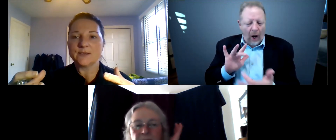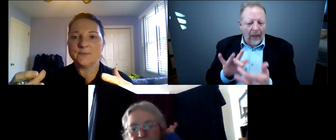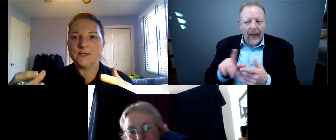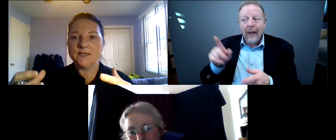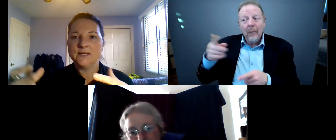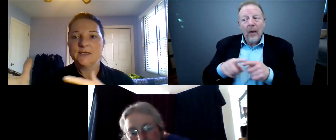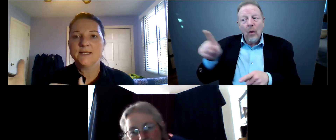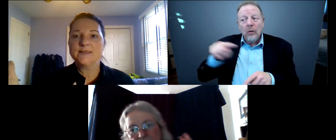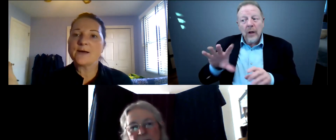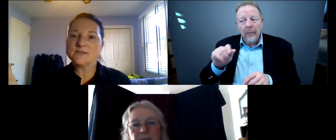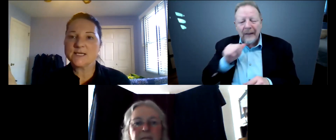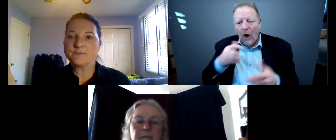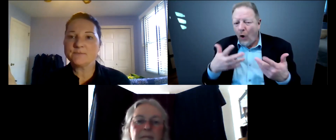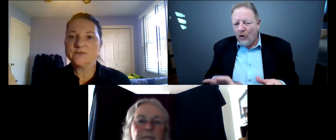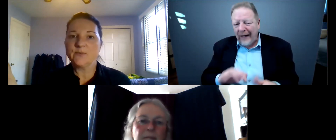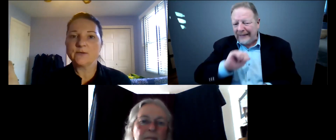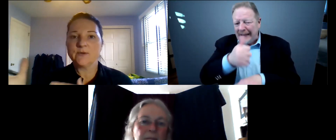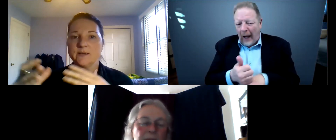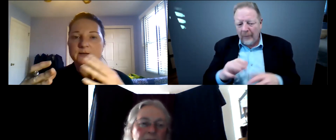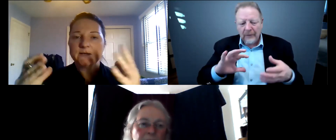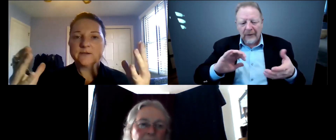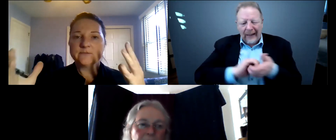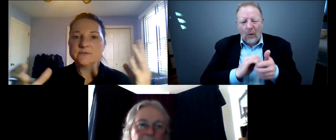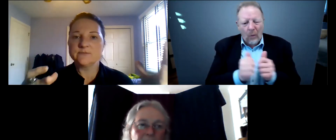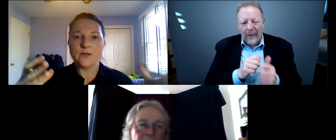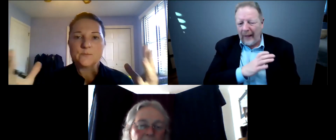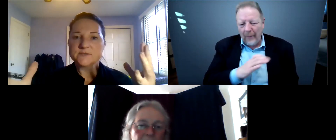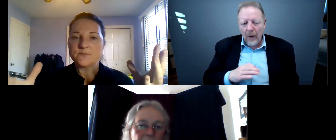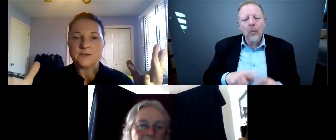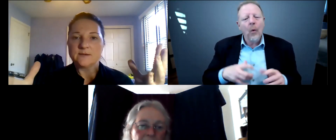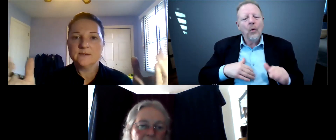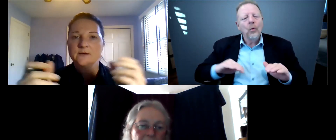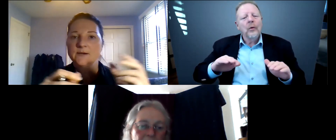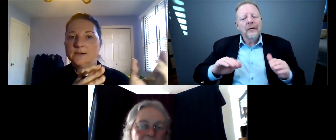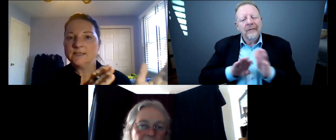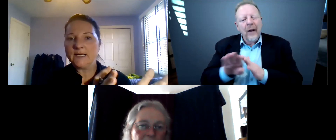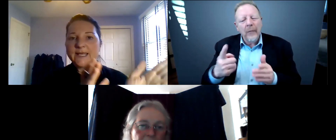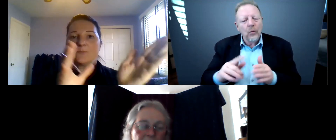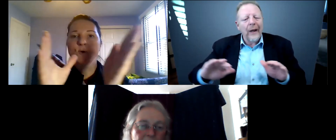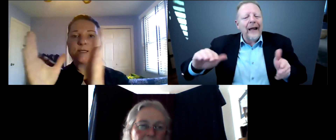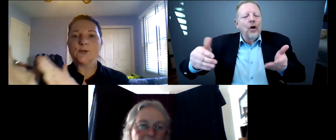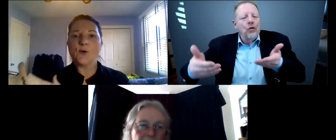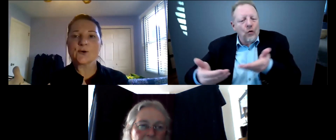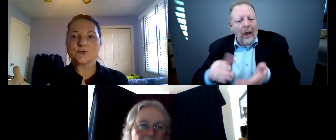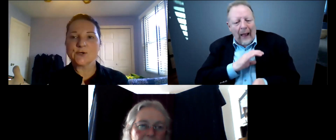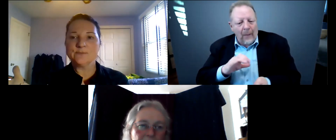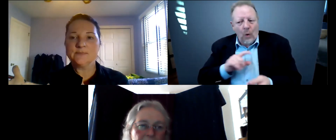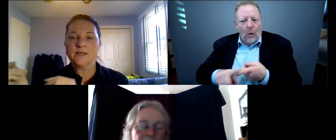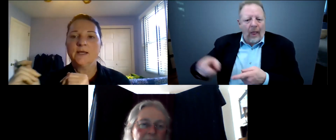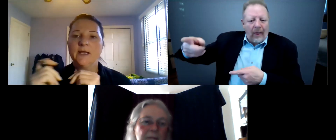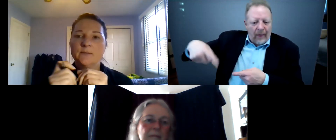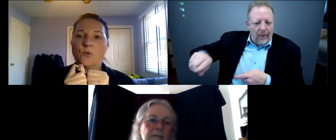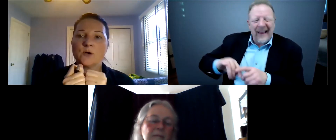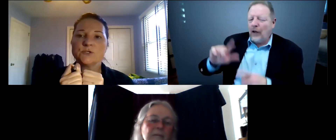not going to really be that receptive. But if we can kind of develop something, again, more a little longer